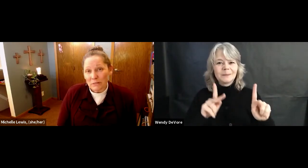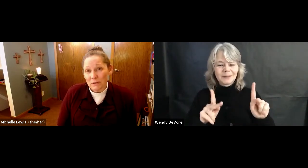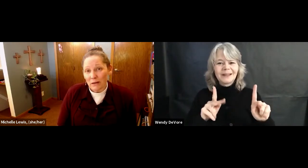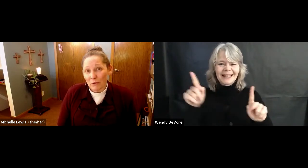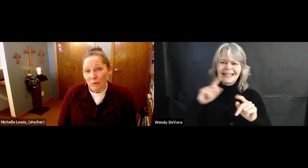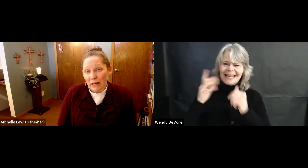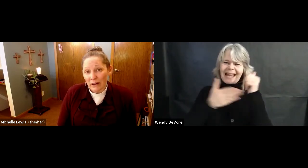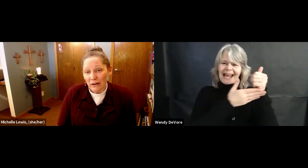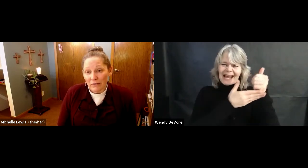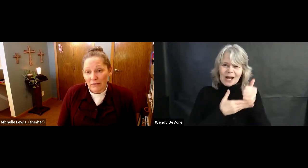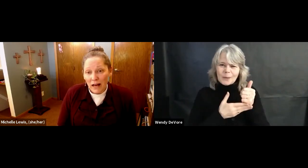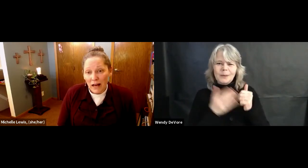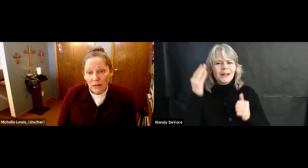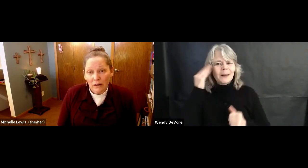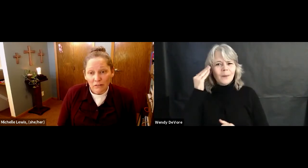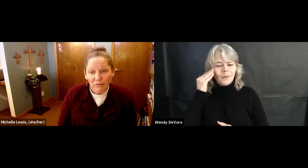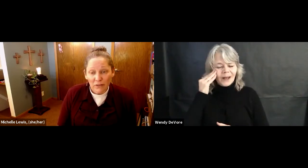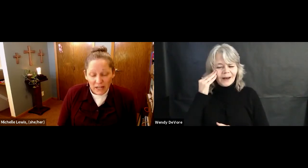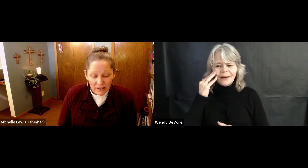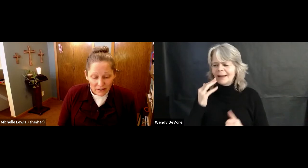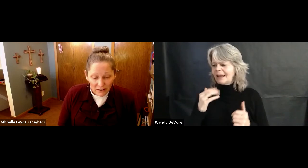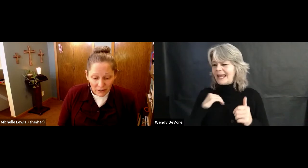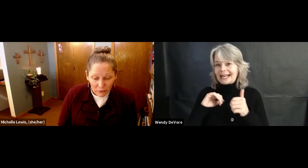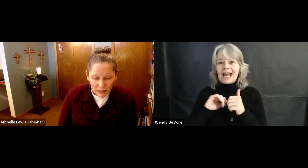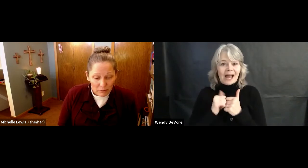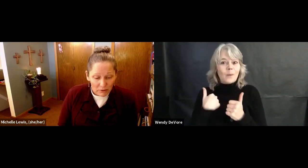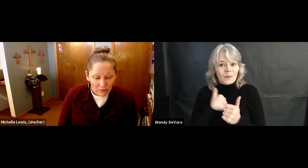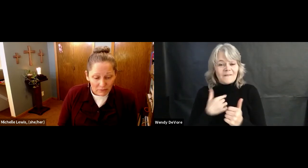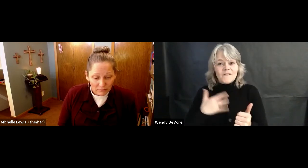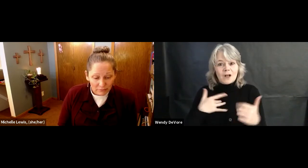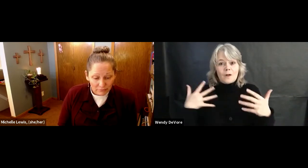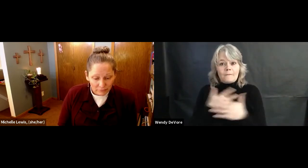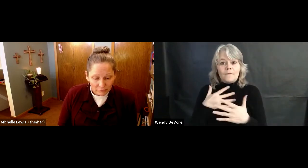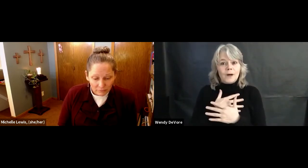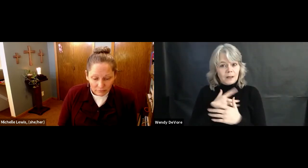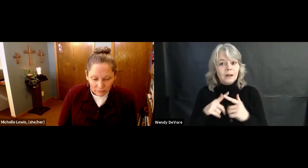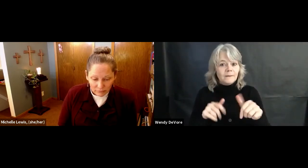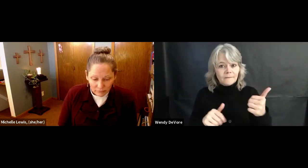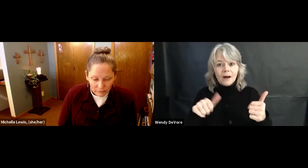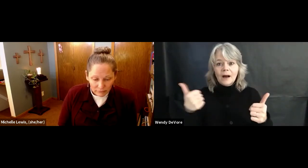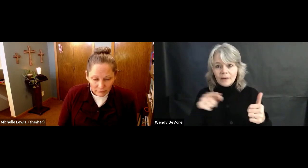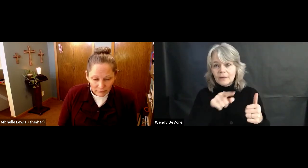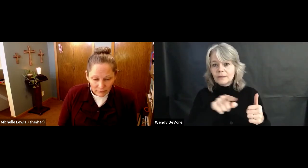can help us become aware of how we are afraid of other people.